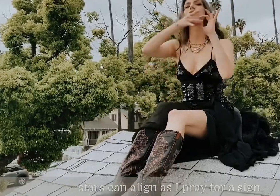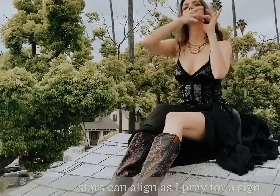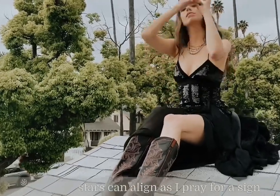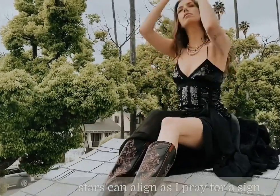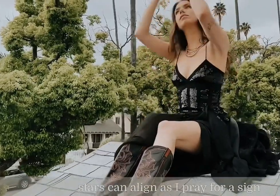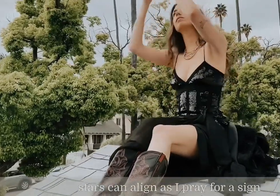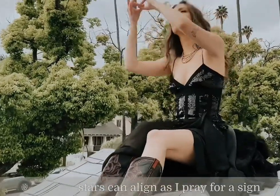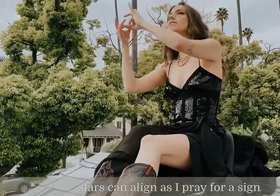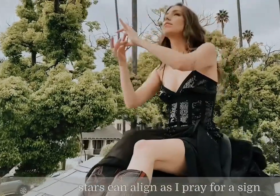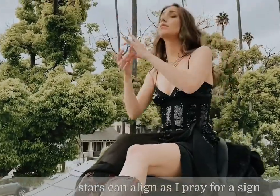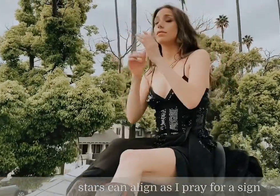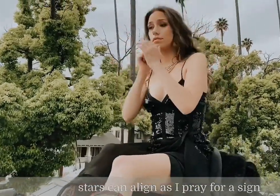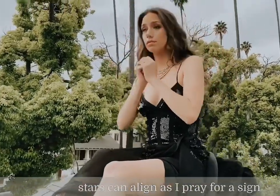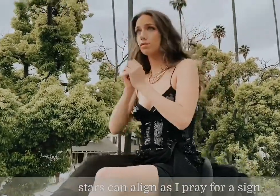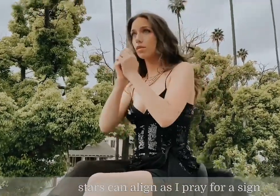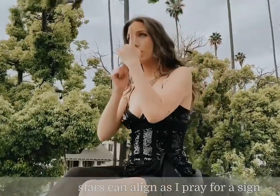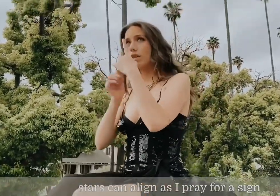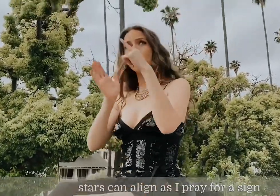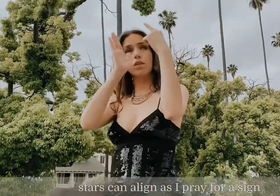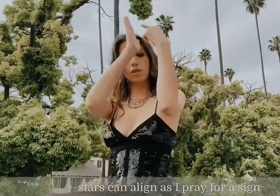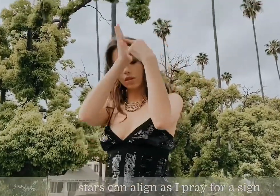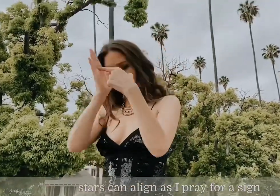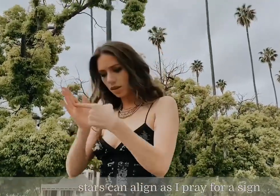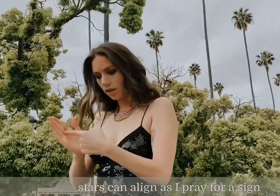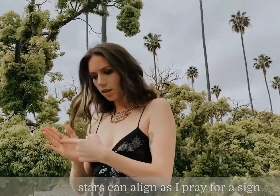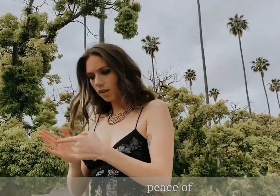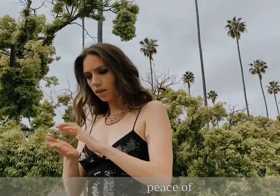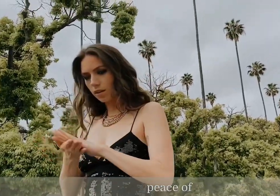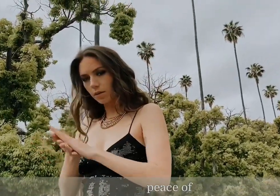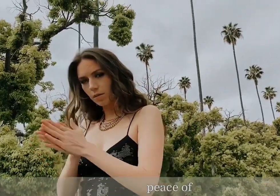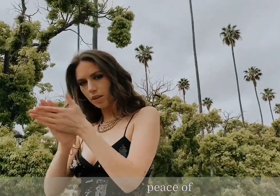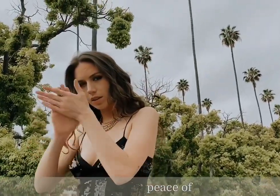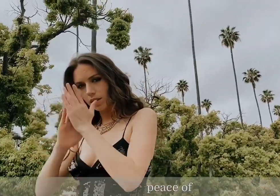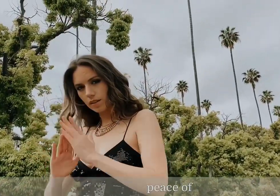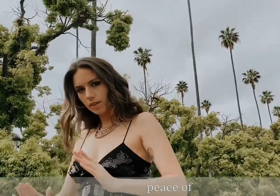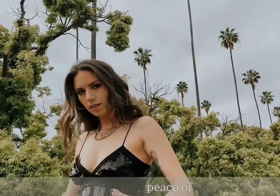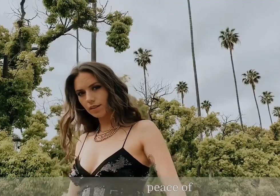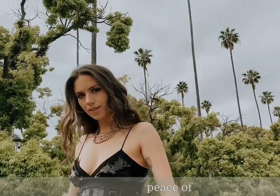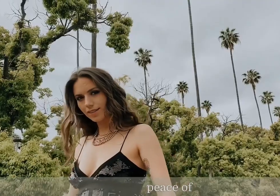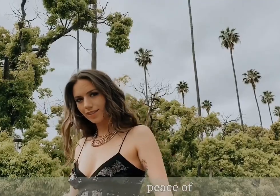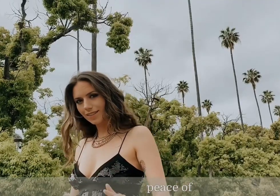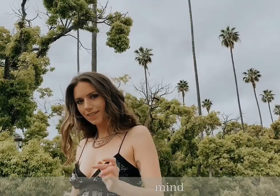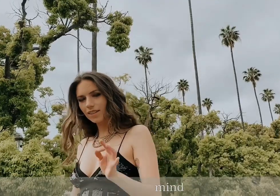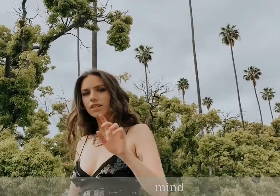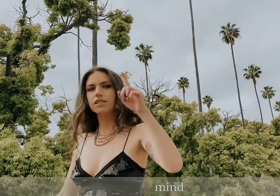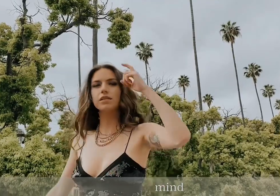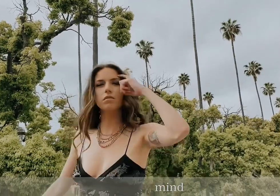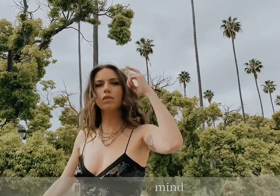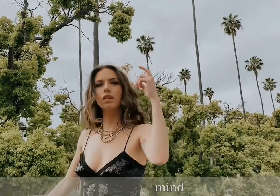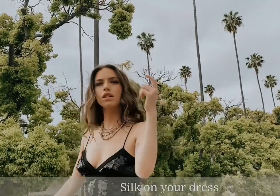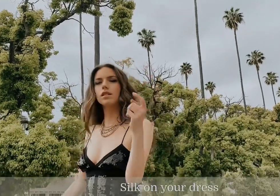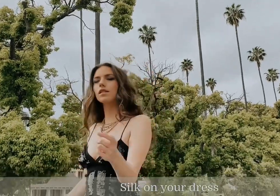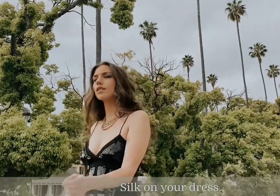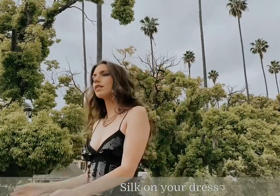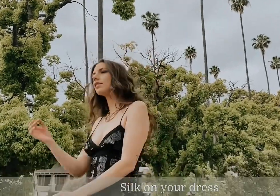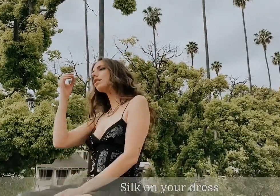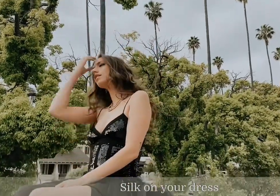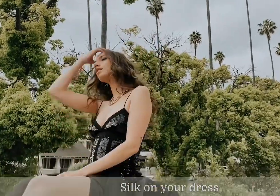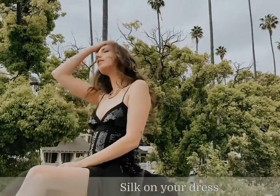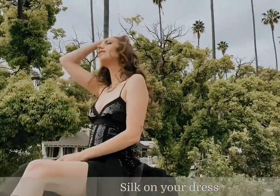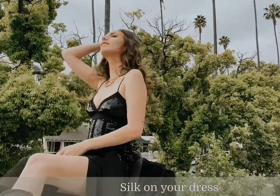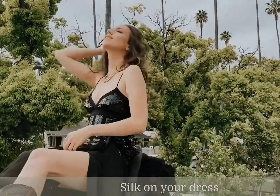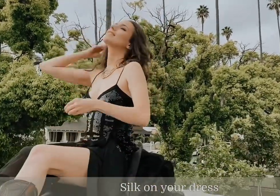can align as I pray for a sign Peace of mind